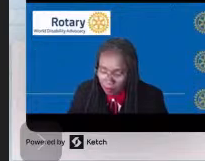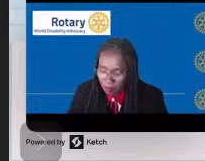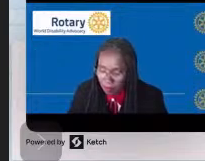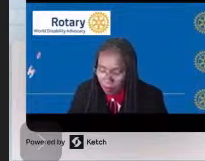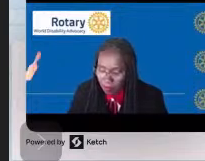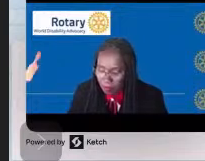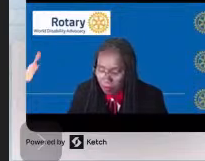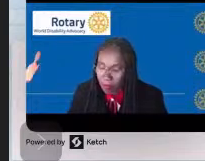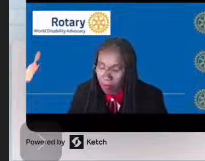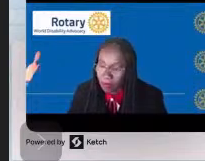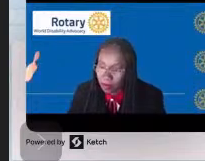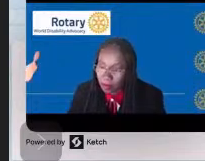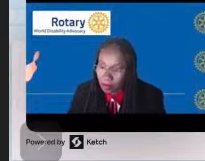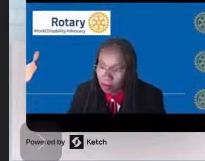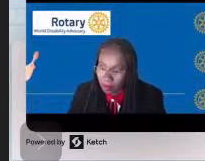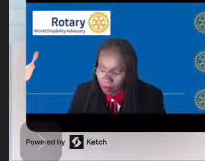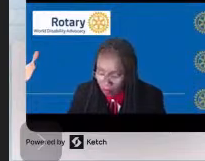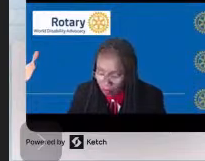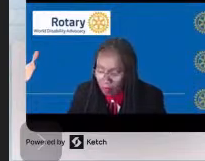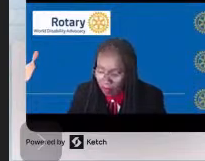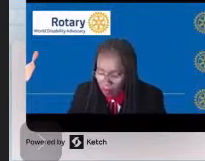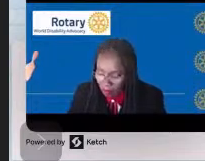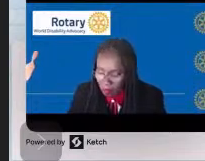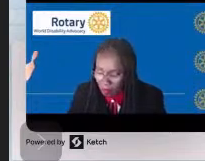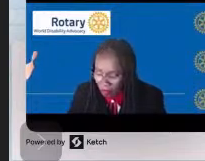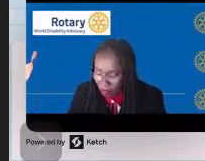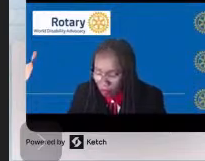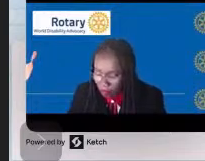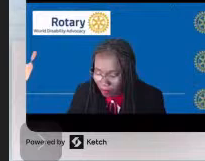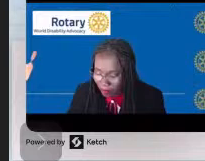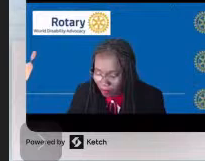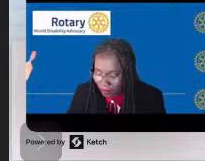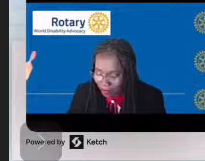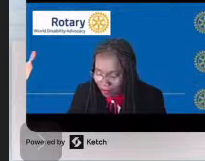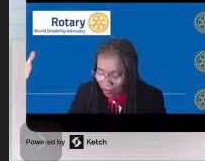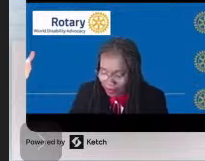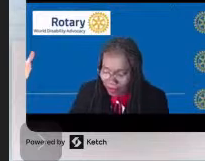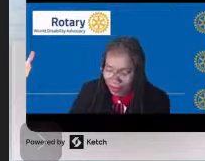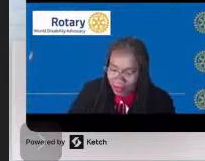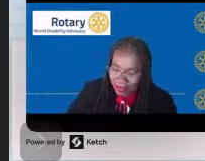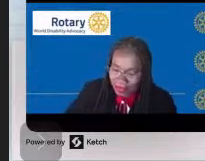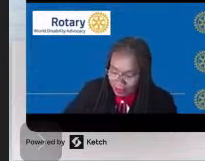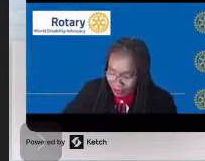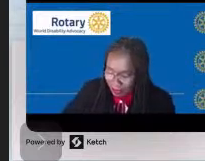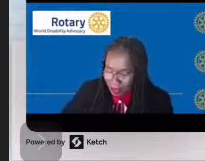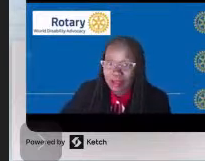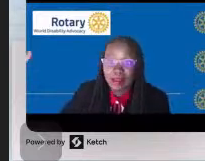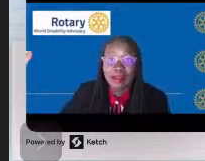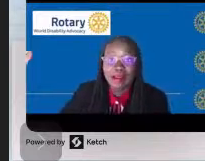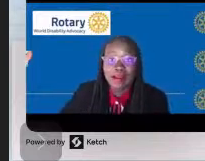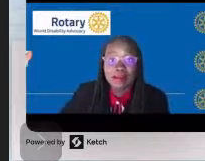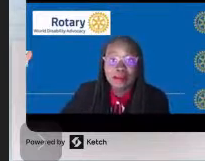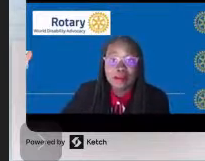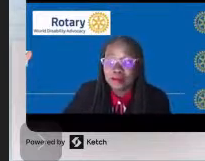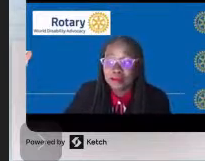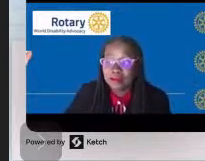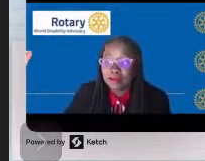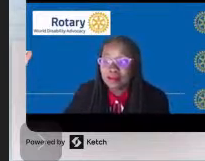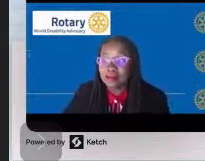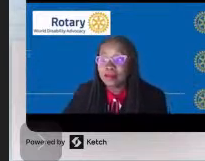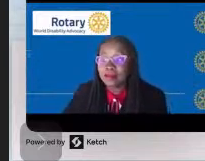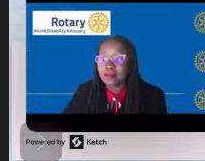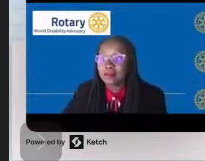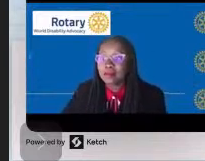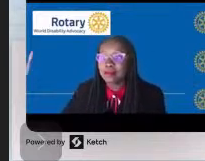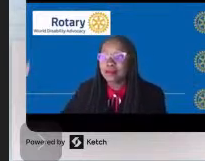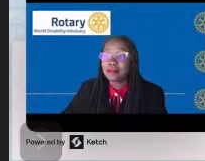you want to join us here, you can. If you don't want to, that's fine too, because I'm going to show the whole presentation on the screen. But there is a way for